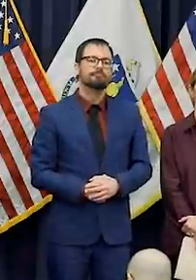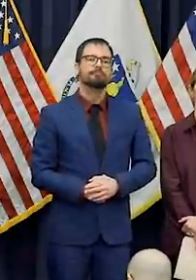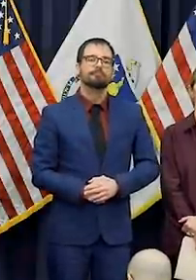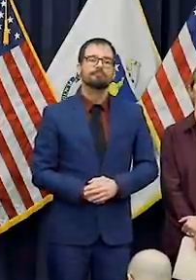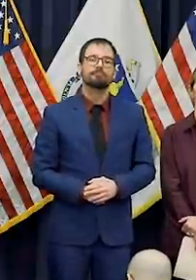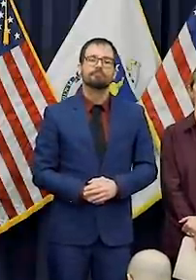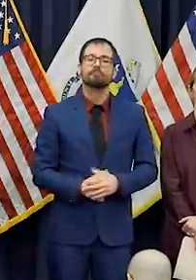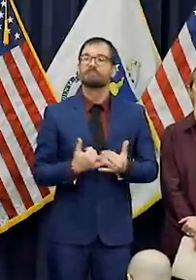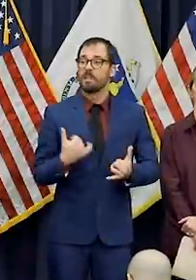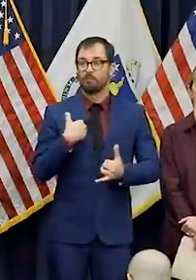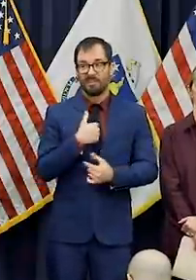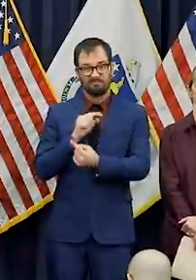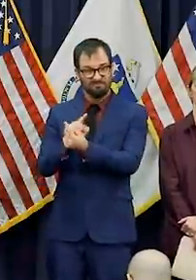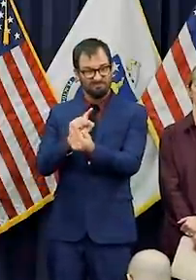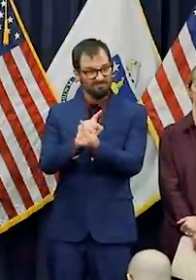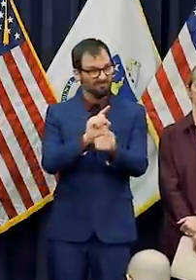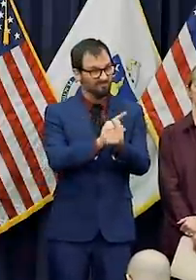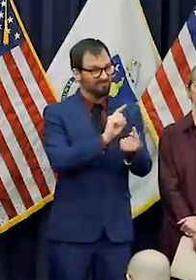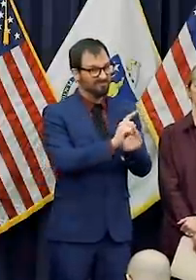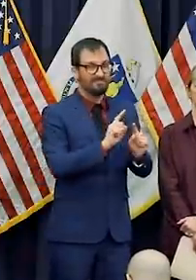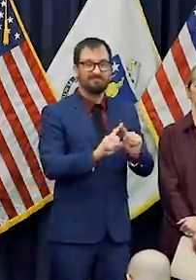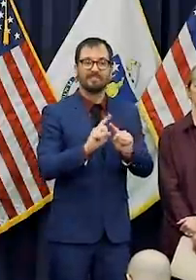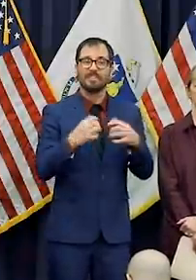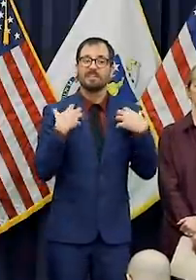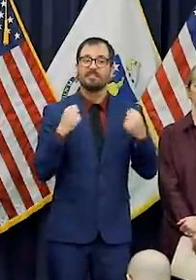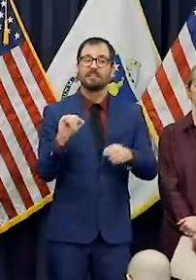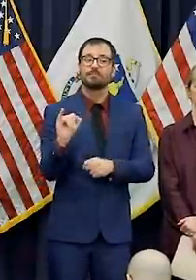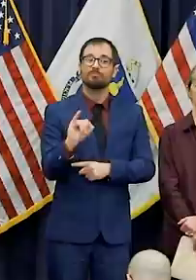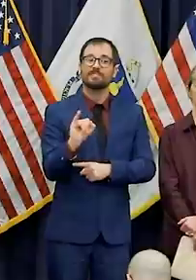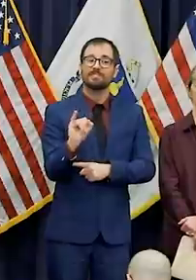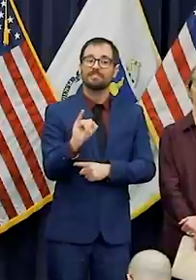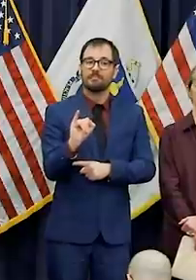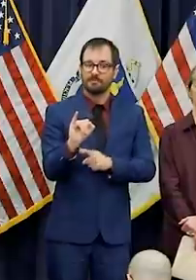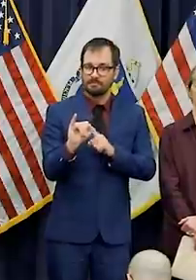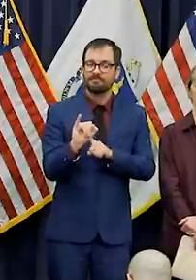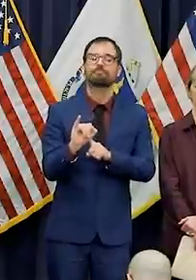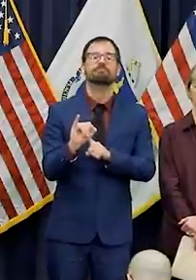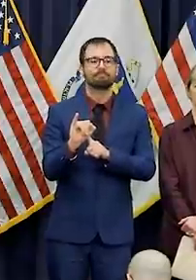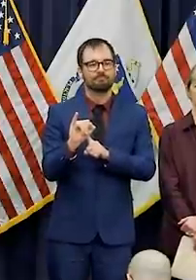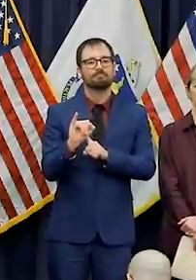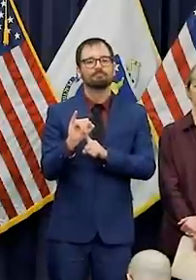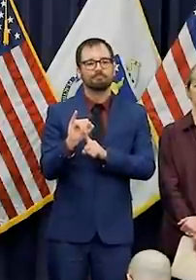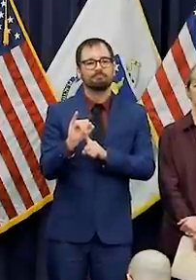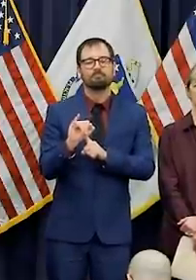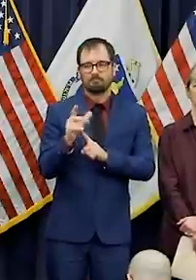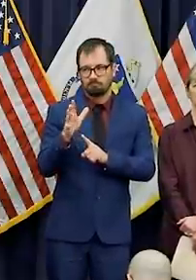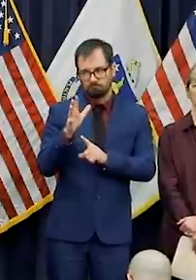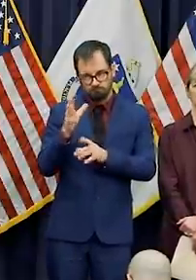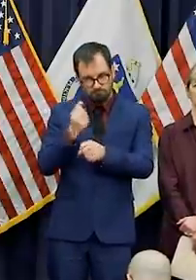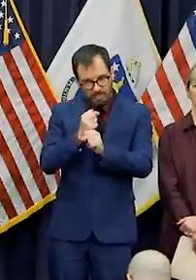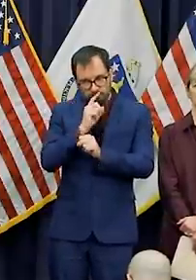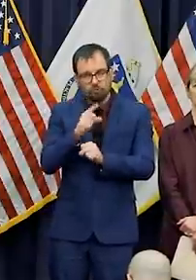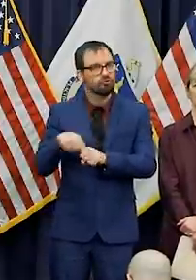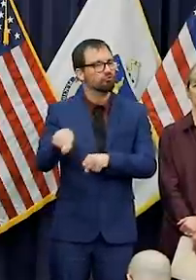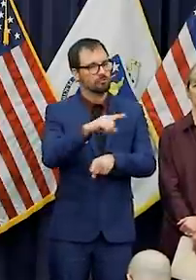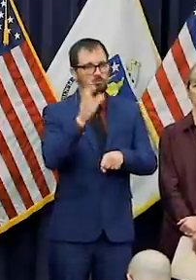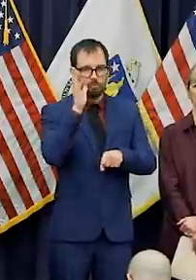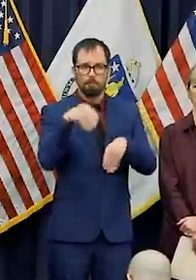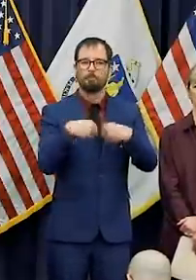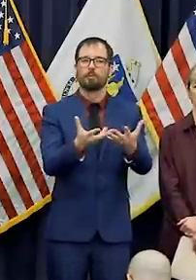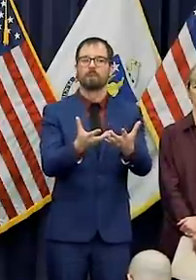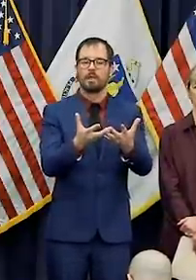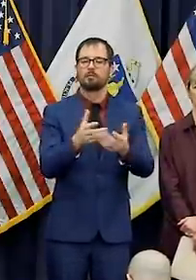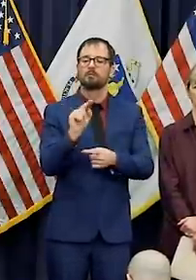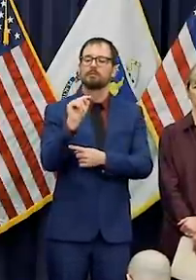allow providers to deliver services via telehealth. This allows people to avoid physically going